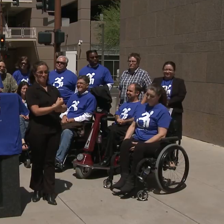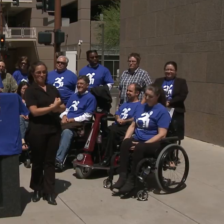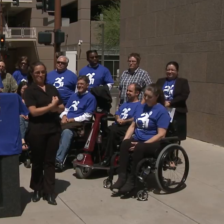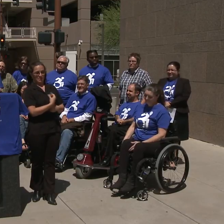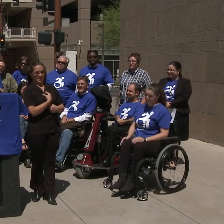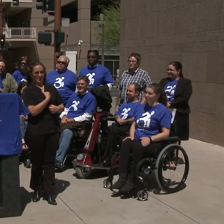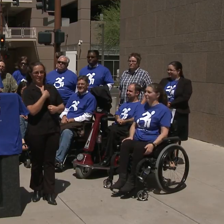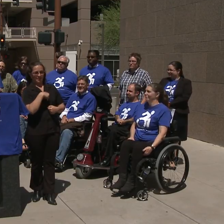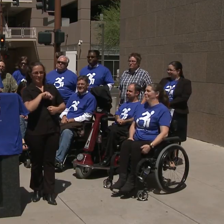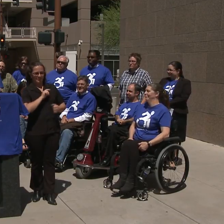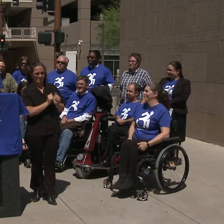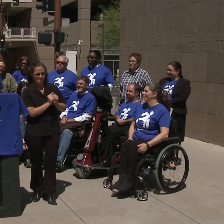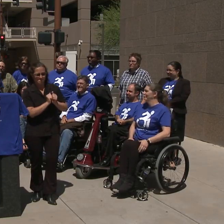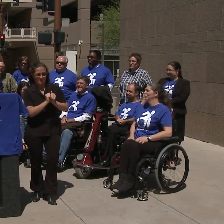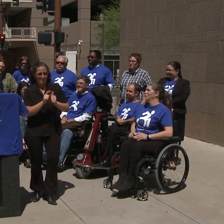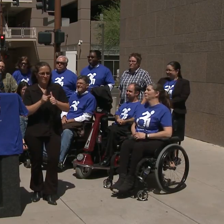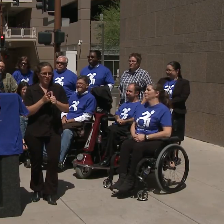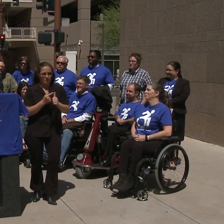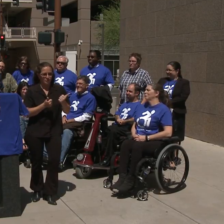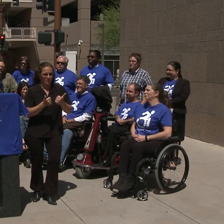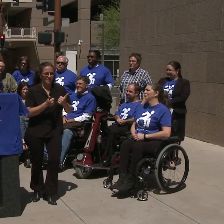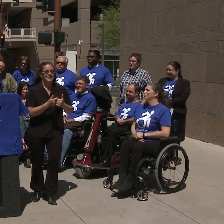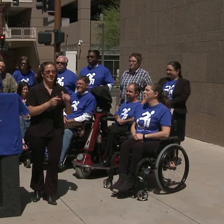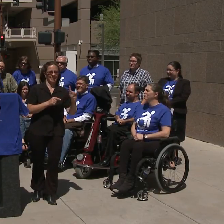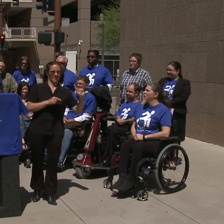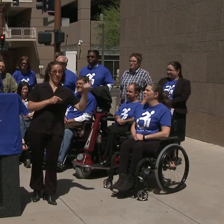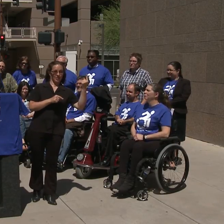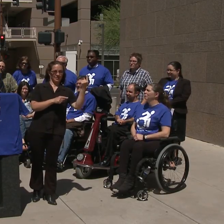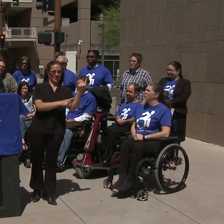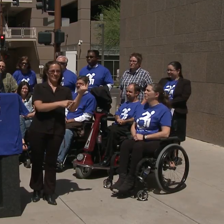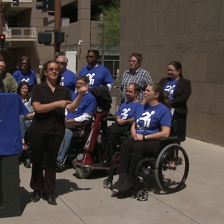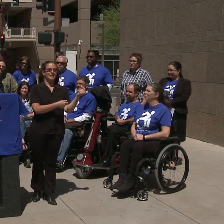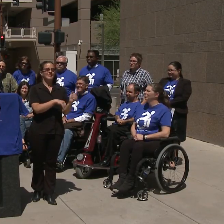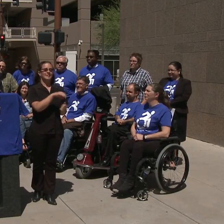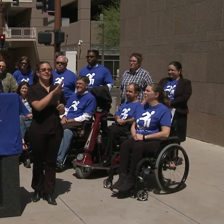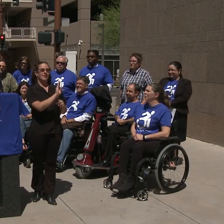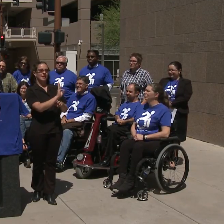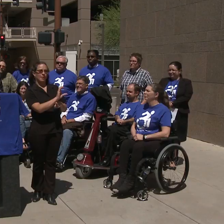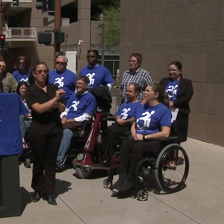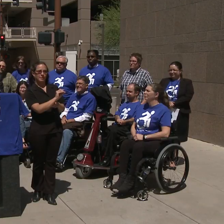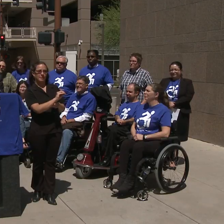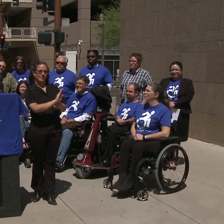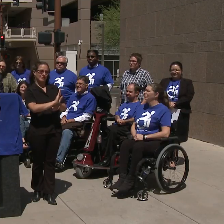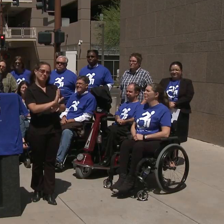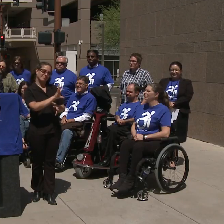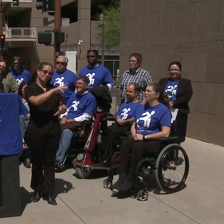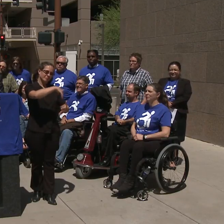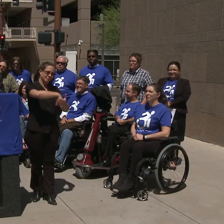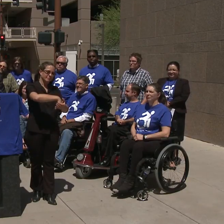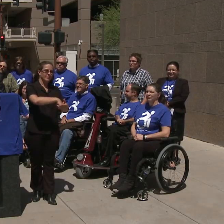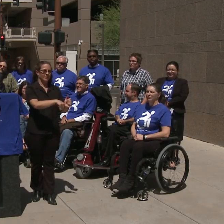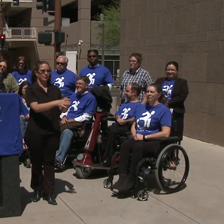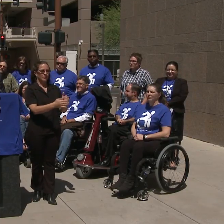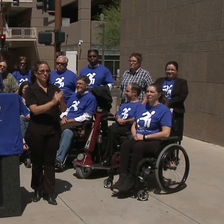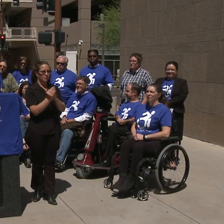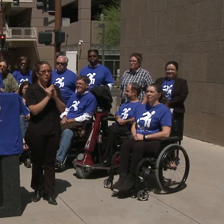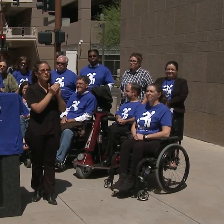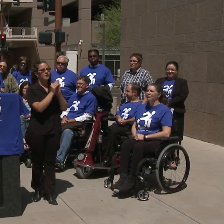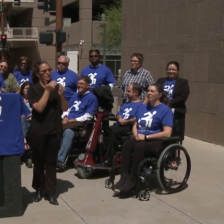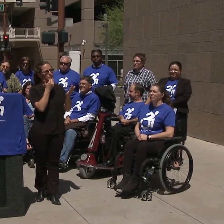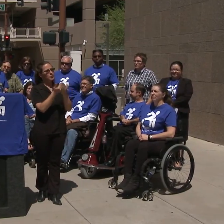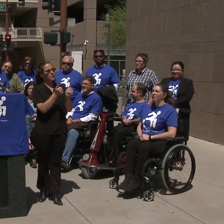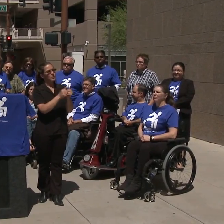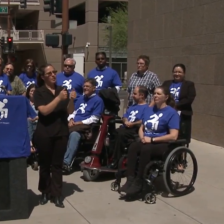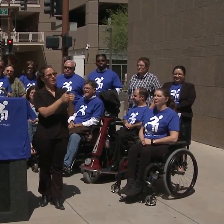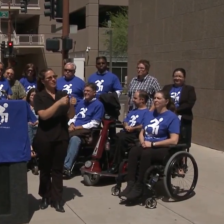Cigna is not only a great healthcare company, they're a company that's embedded in this community. Not only are they good with philanthropy, but their